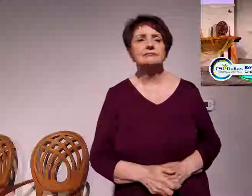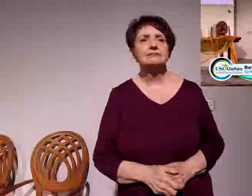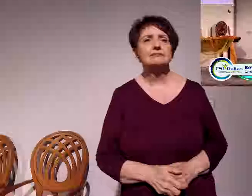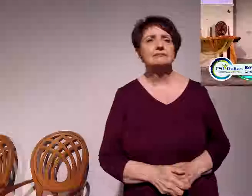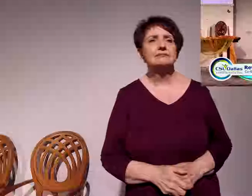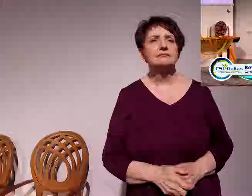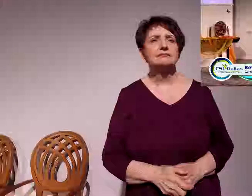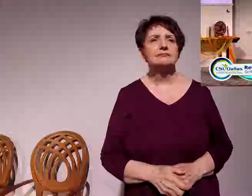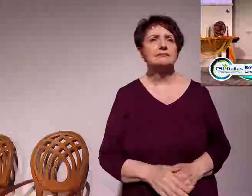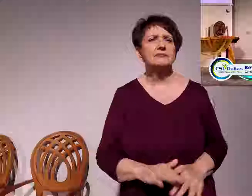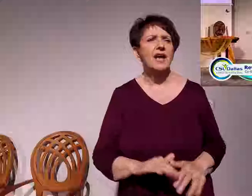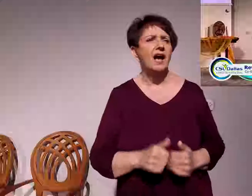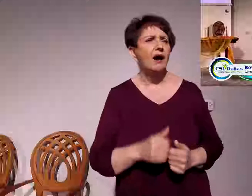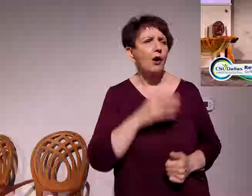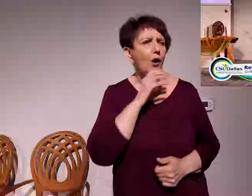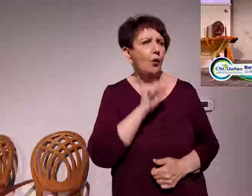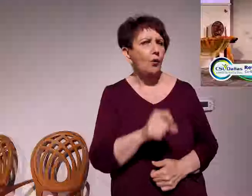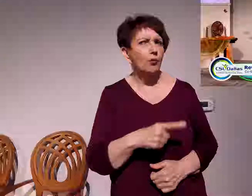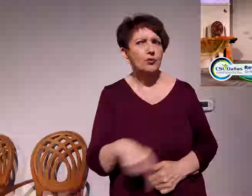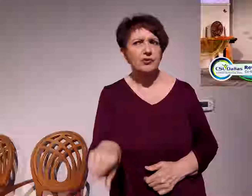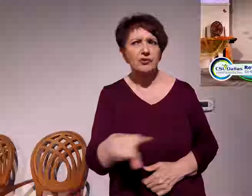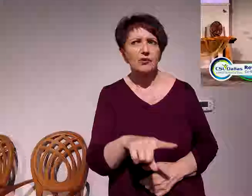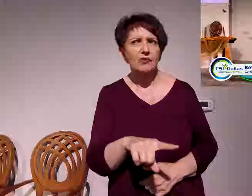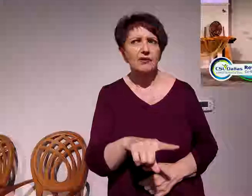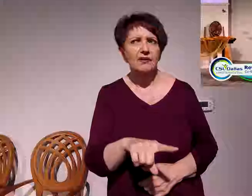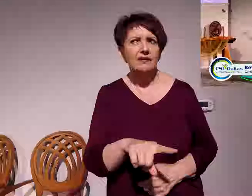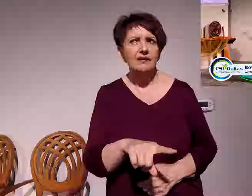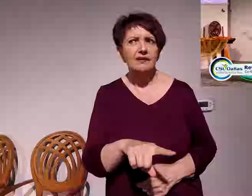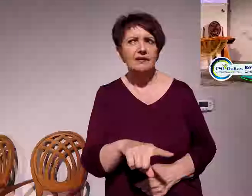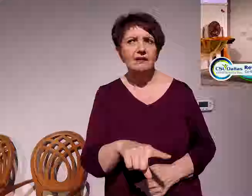How old How are you? old are you?